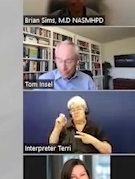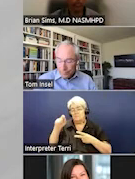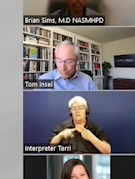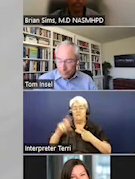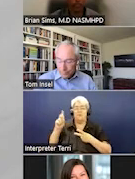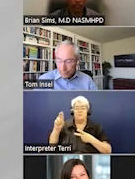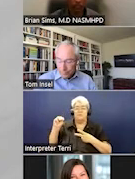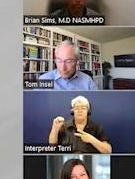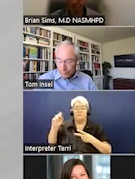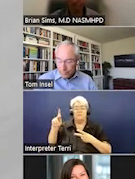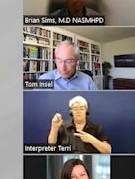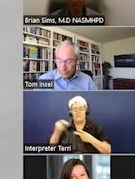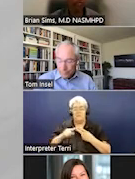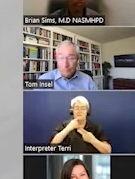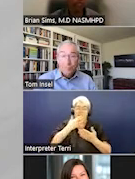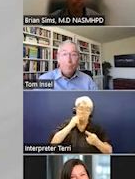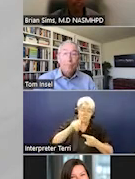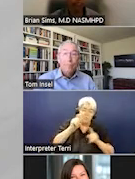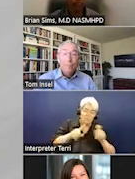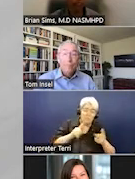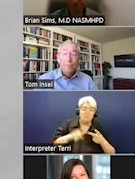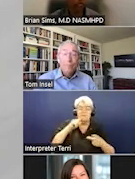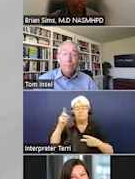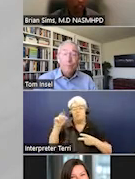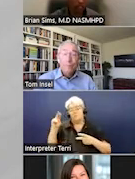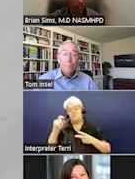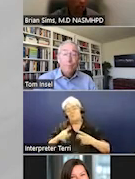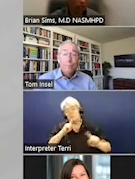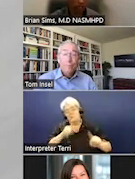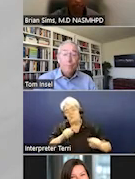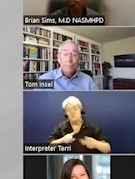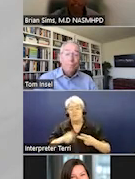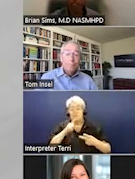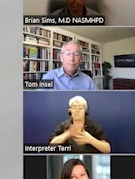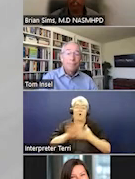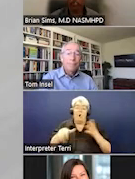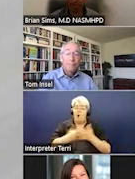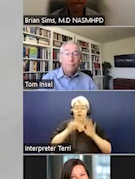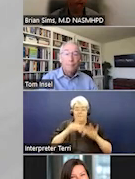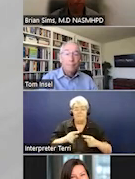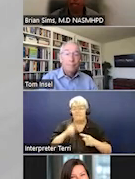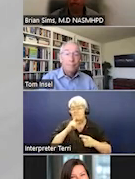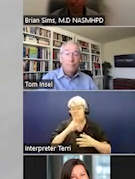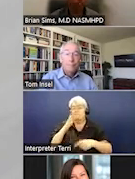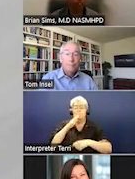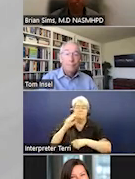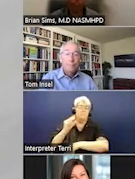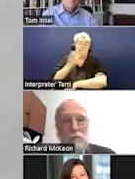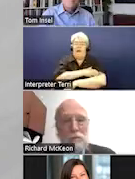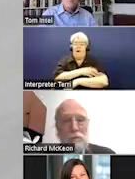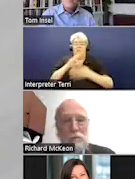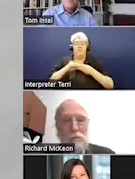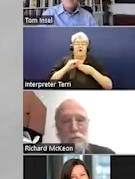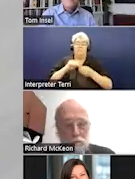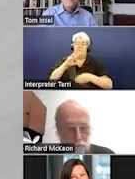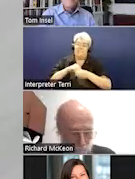for the questions, Dr. McKeon, Dr. Insel, for your responses to all of this. There have been some powerful comments placed in the chat